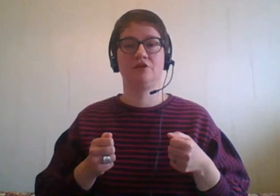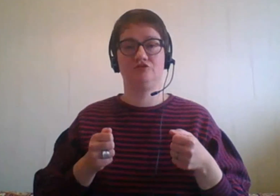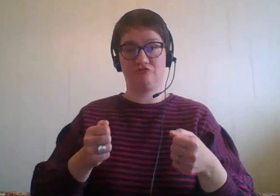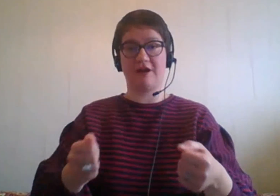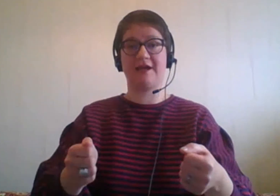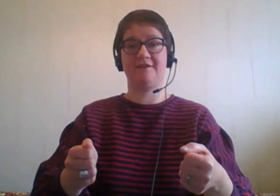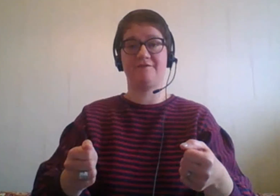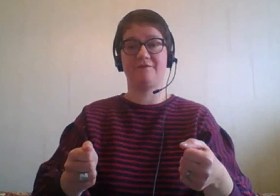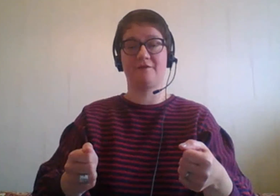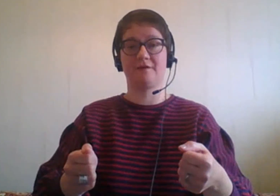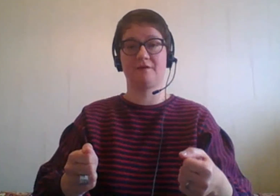drive,